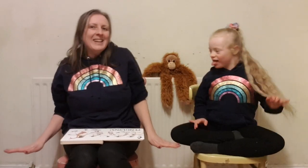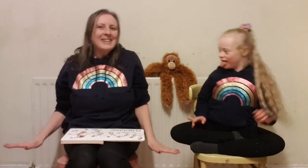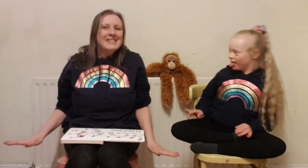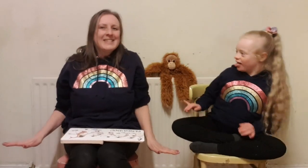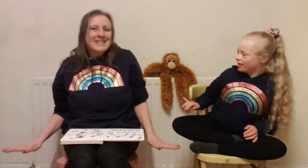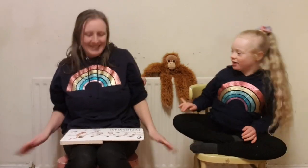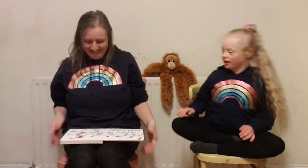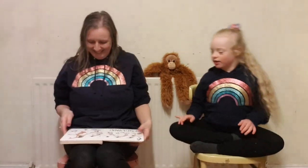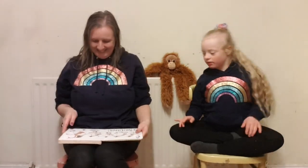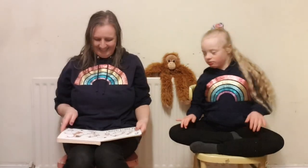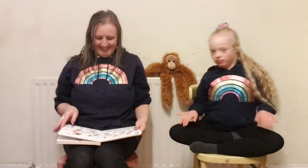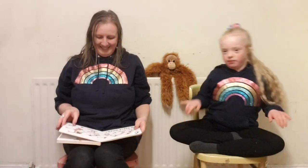Penguins.